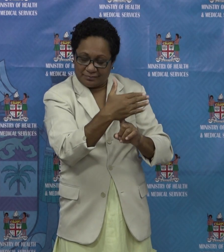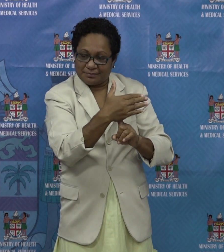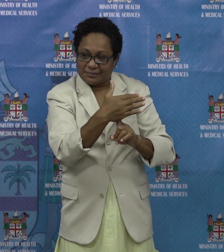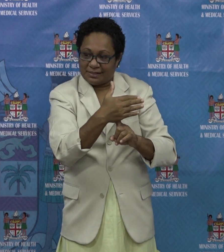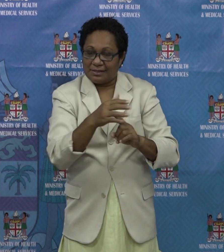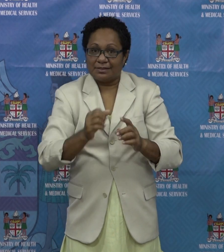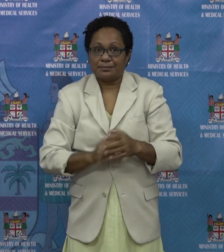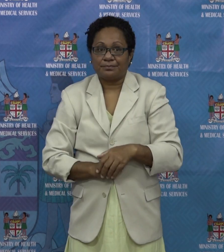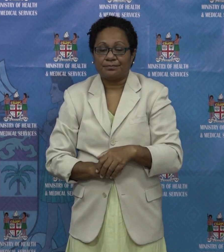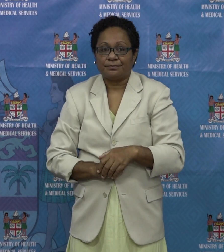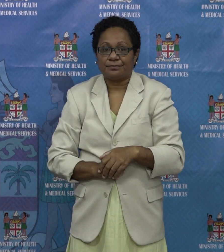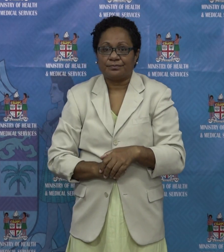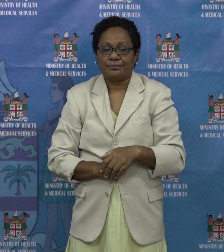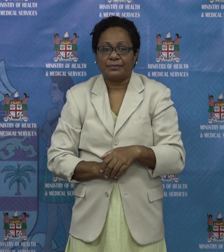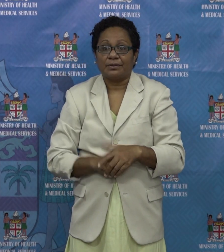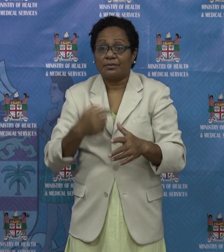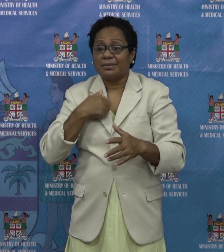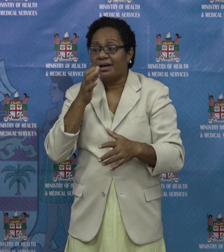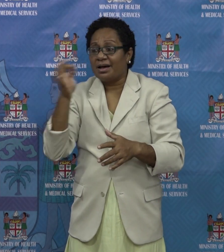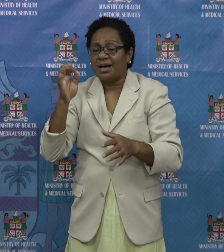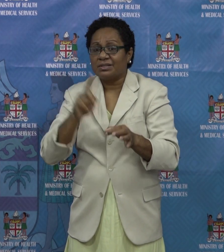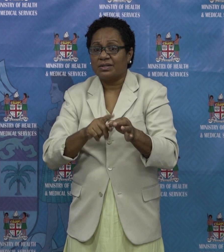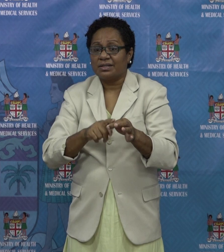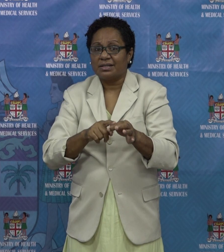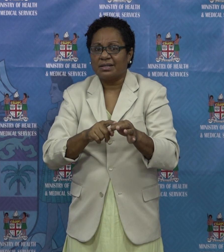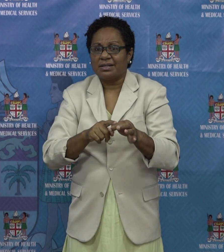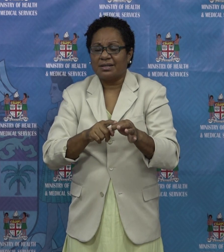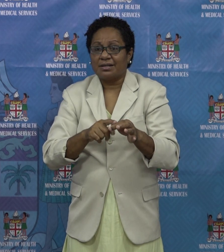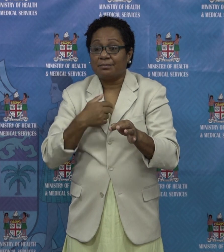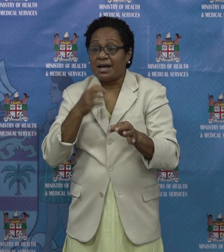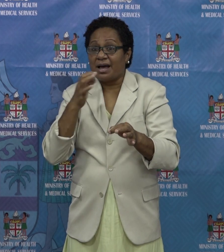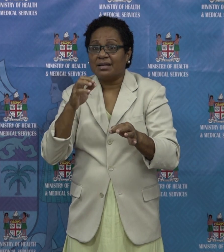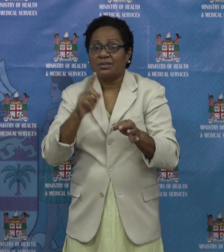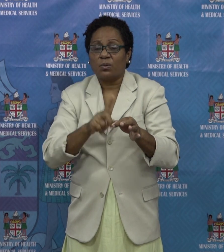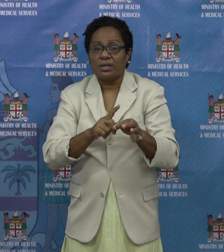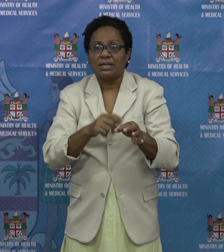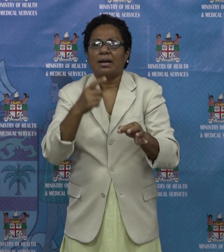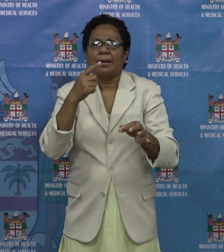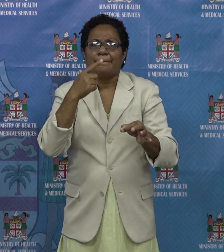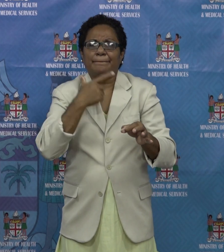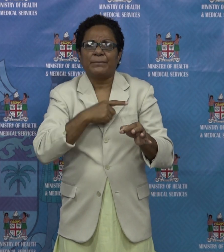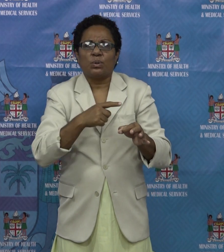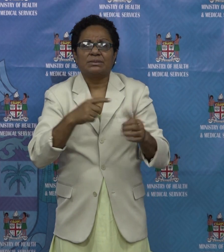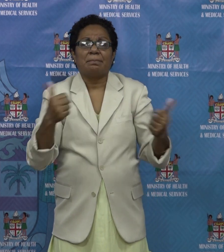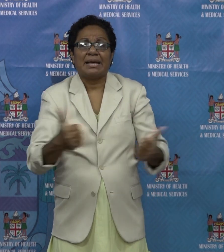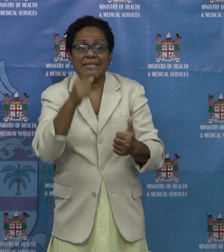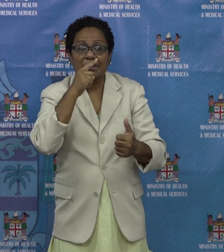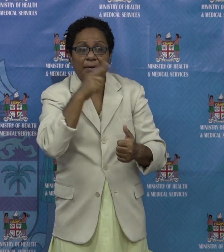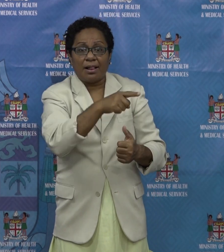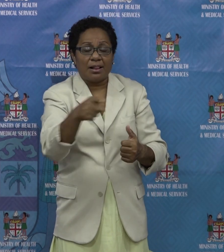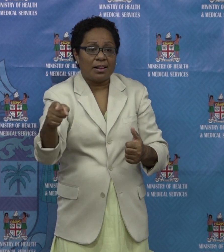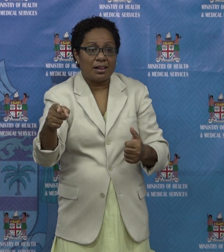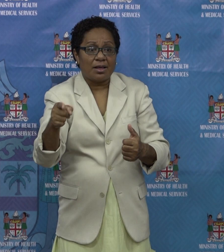stems from the numerous not complaints, but contacts from the public about having